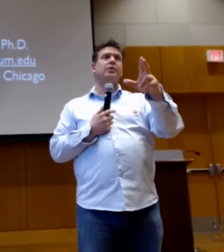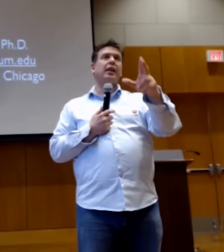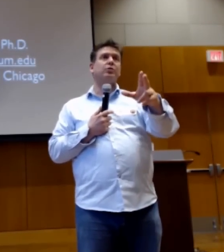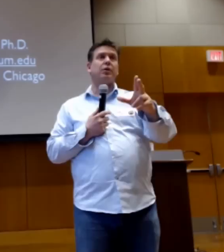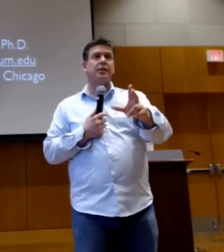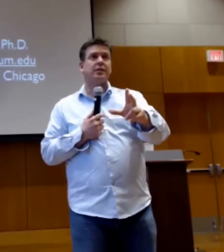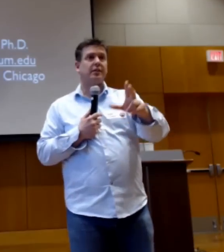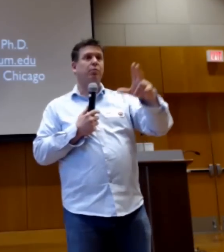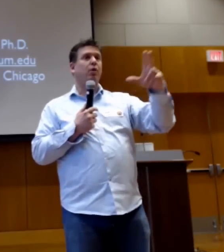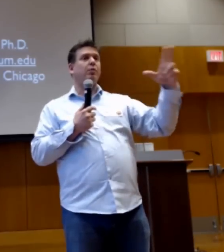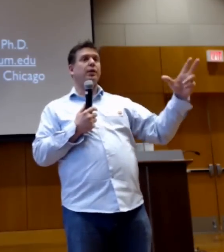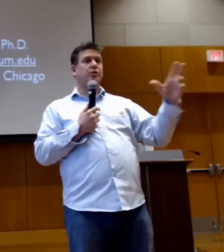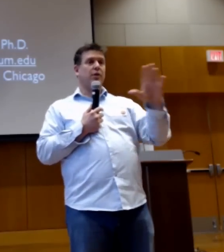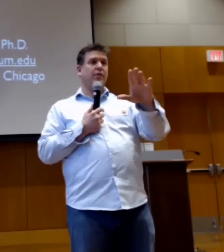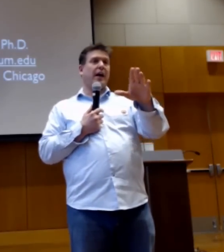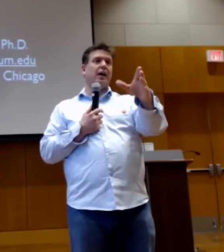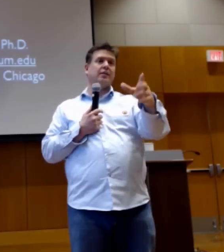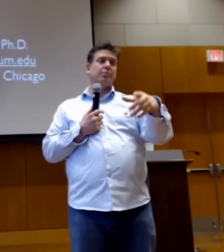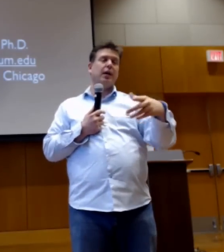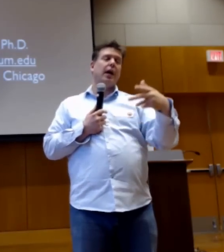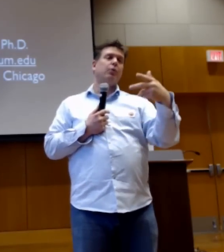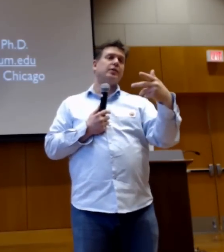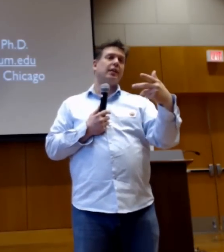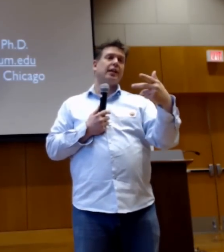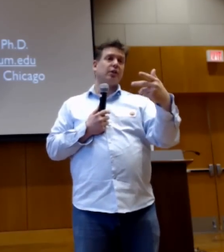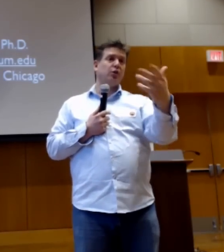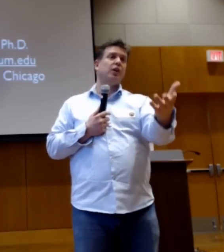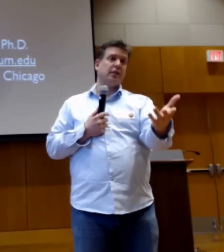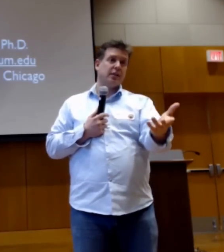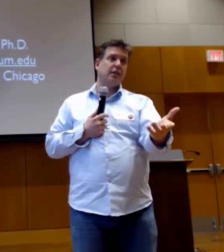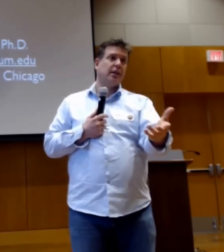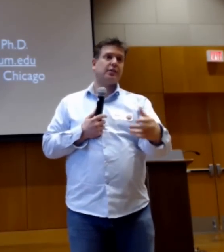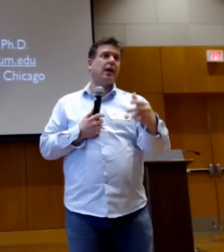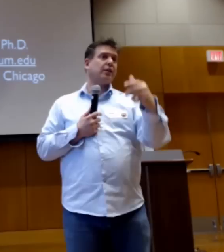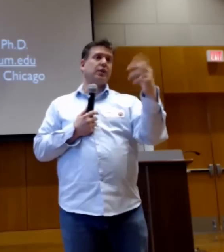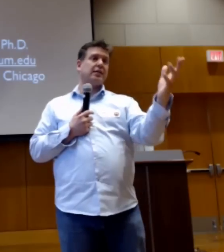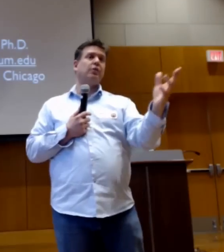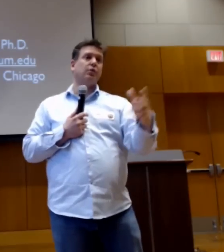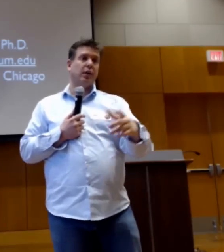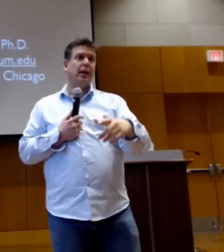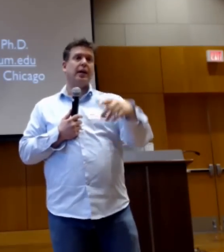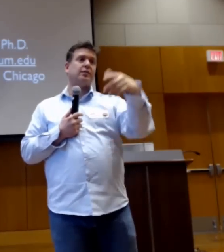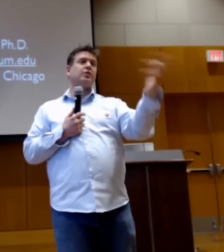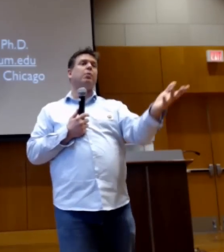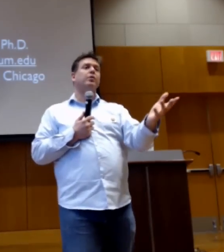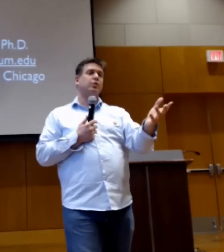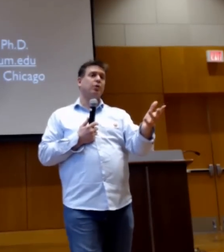Sound language linguistics takes a broader picture of that concept and we say that it's a unit. It's not actually a sound unit. It's the smallest unit